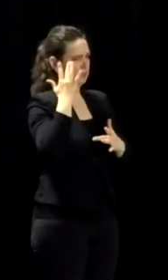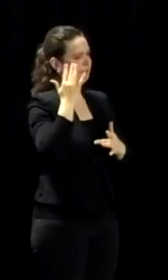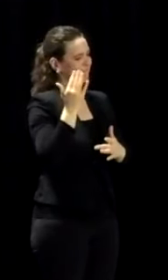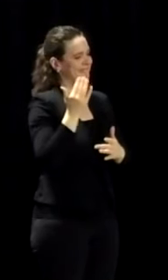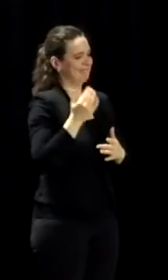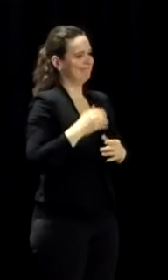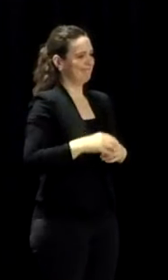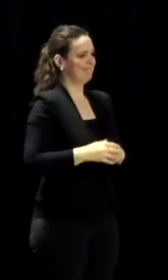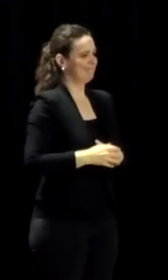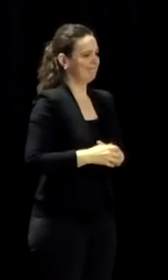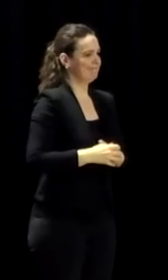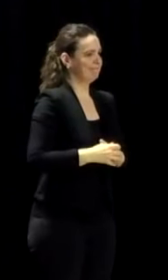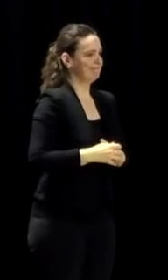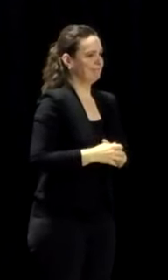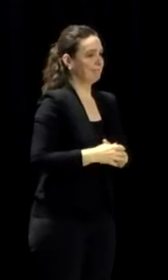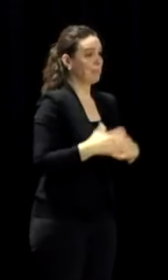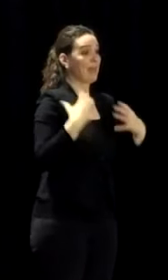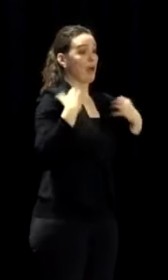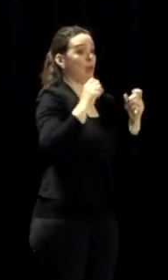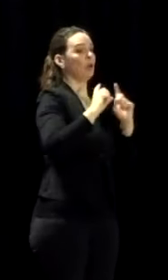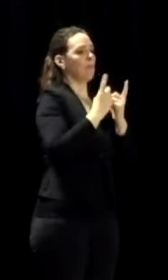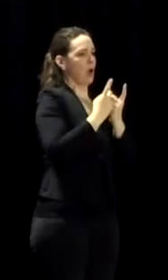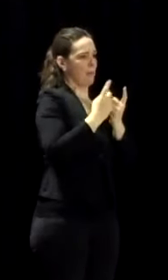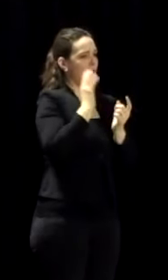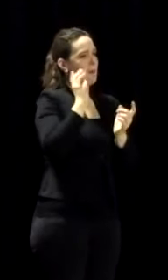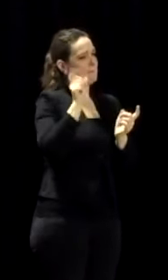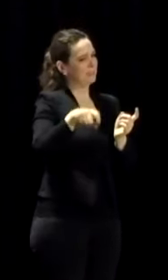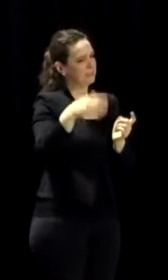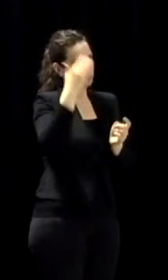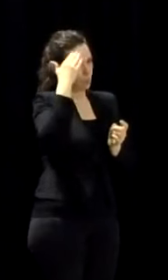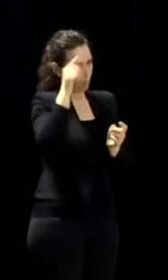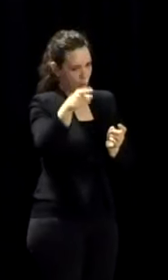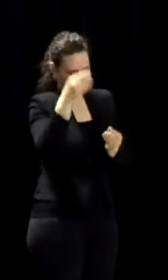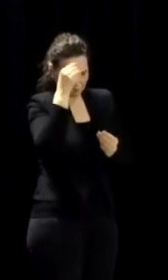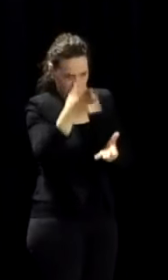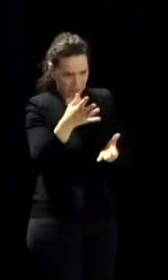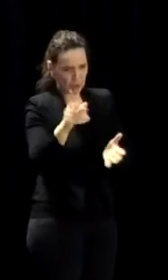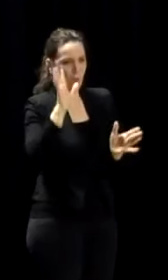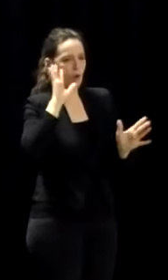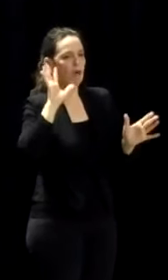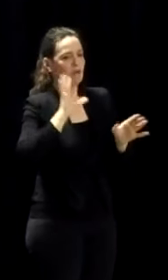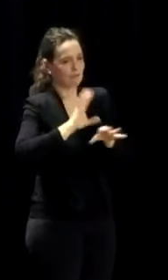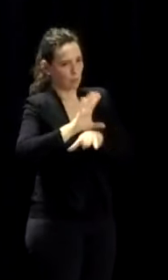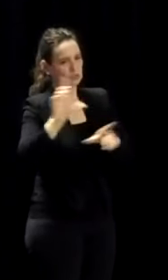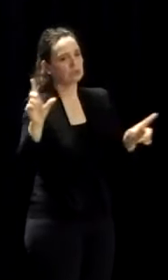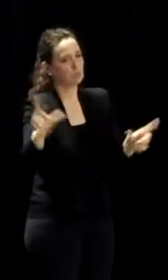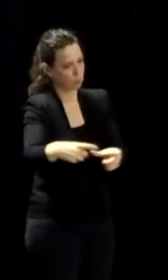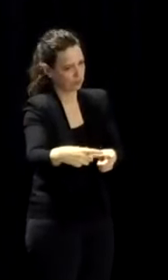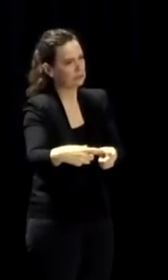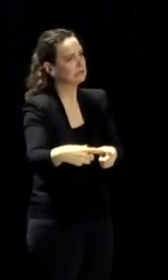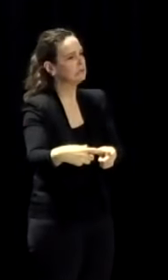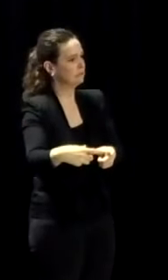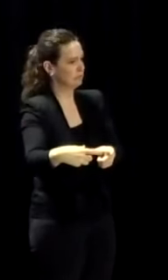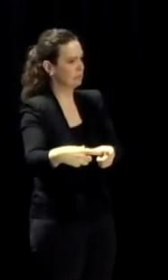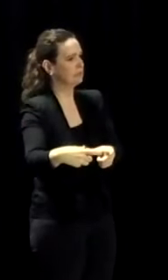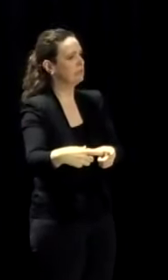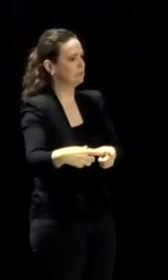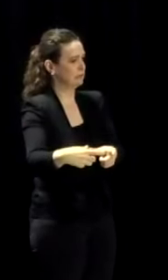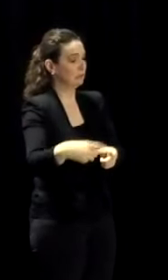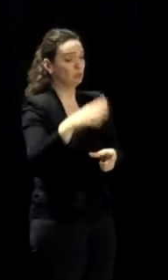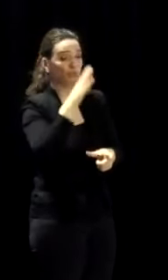This is how they know who has to go into quarantine because of direct exposure. There is a difference between direct